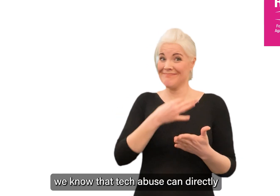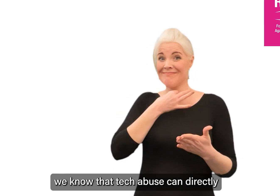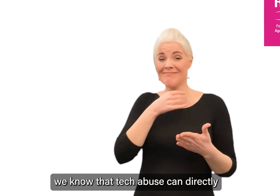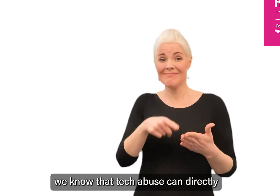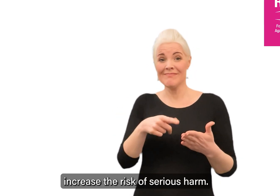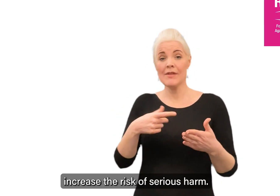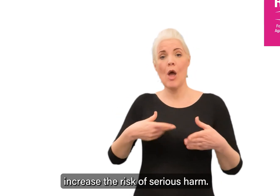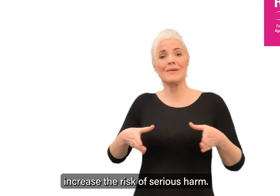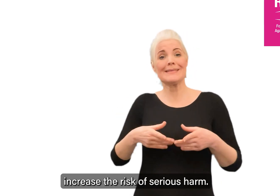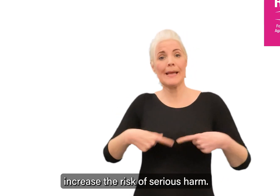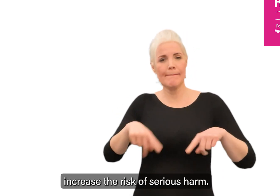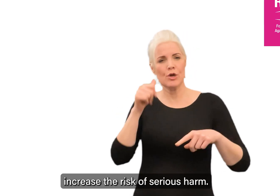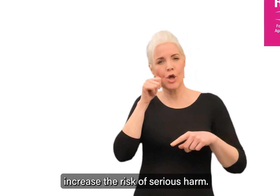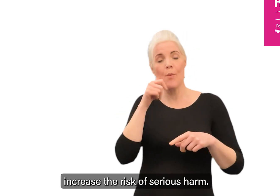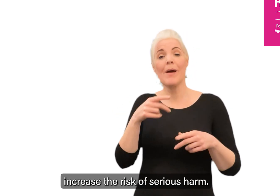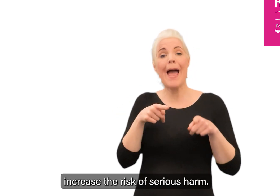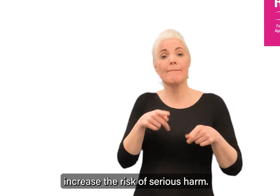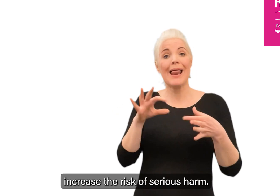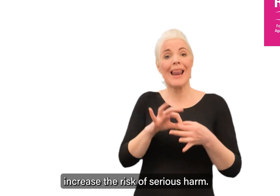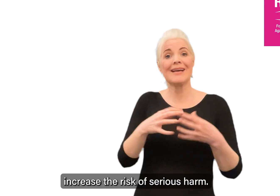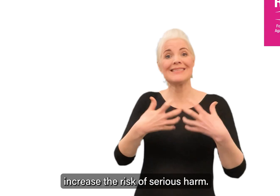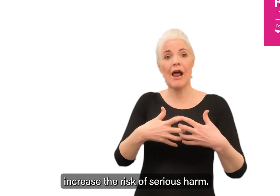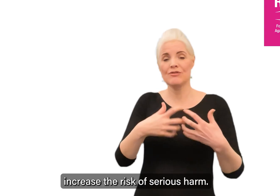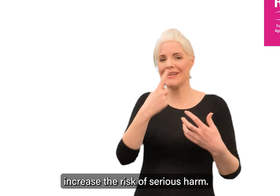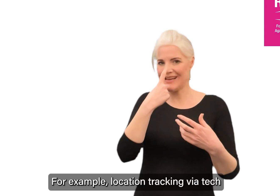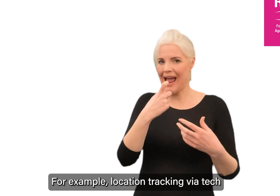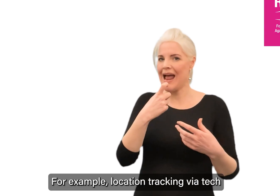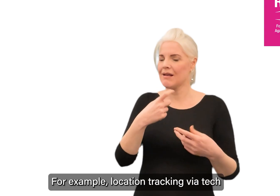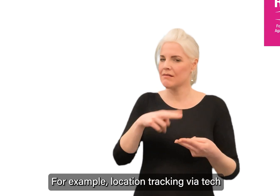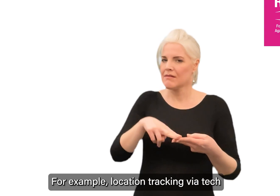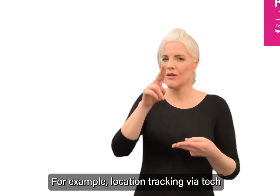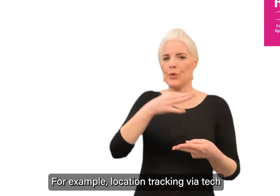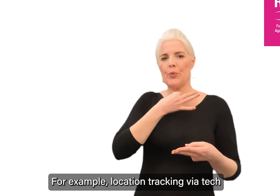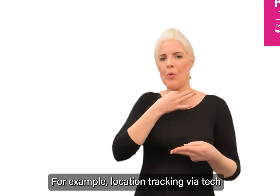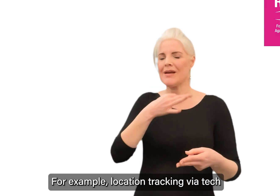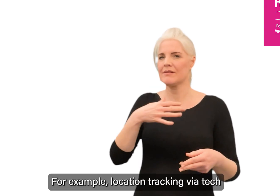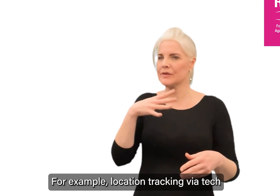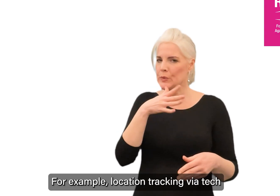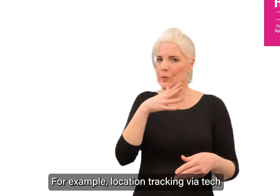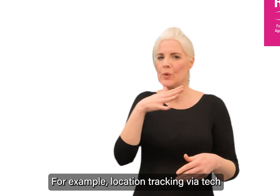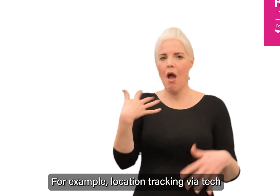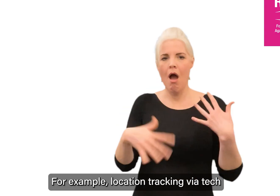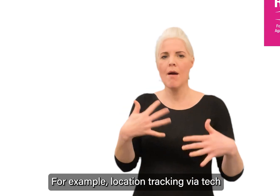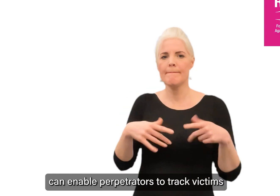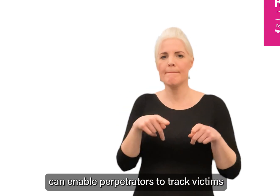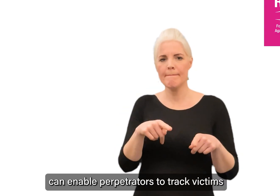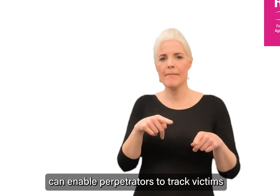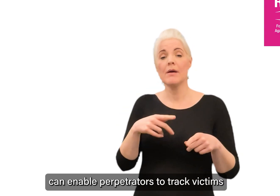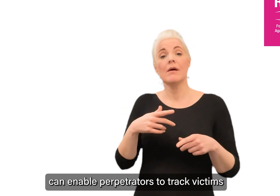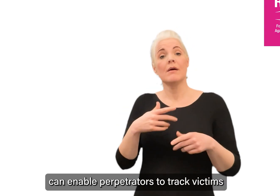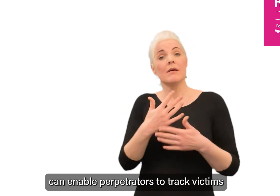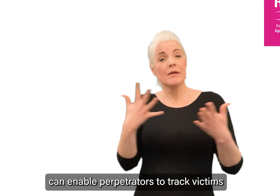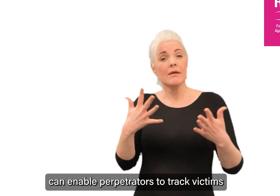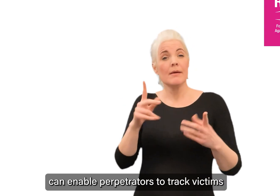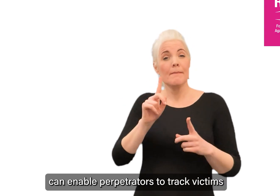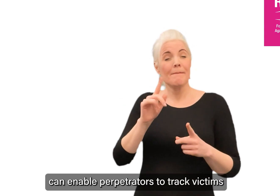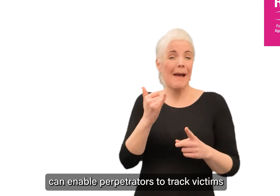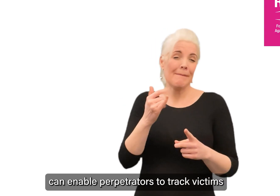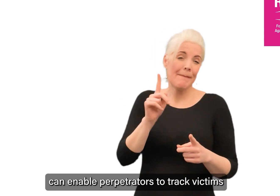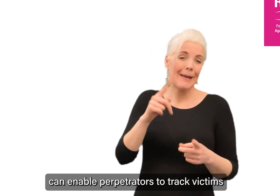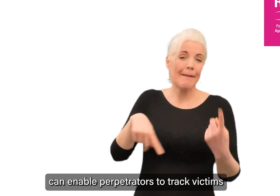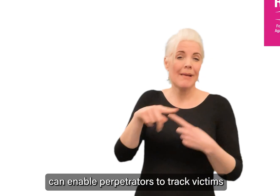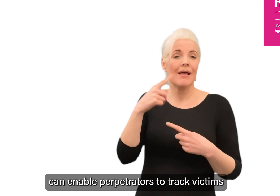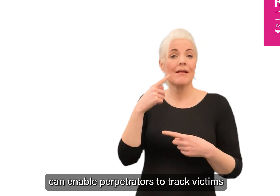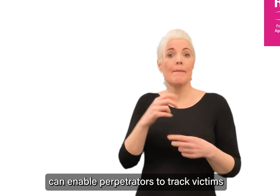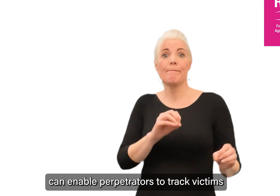can directly increase the risk of serious harm. For example, location tracking via tech can enable perpetrators